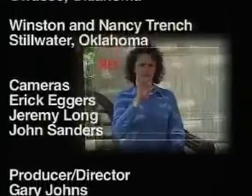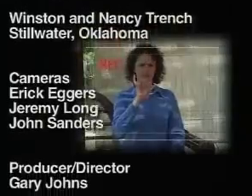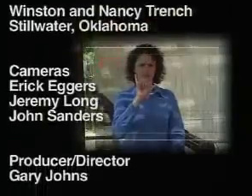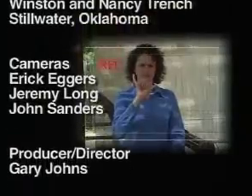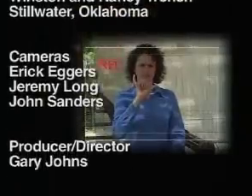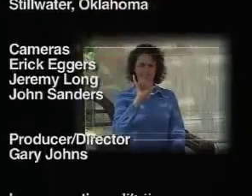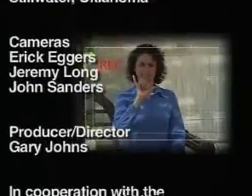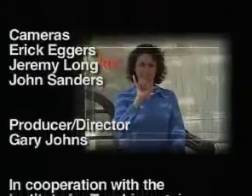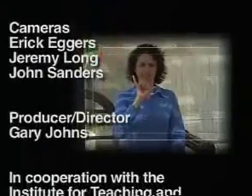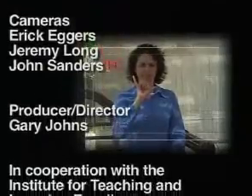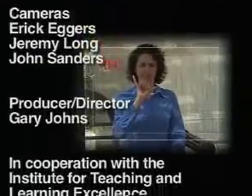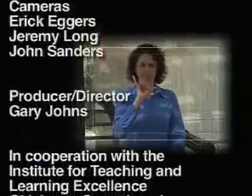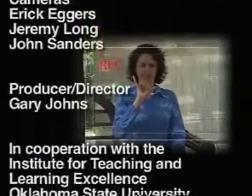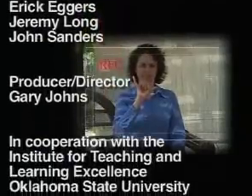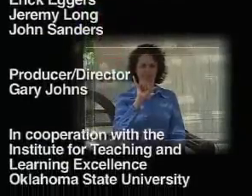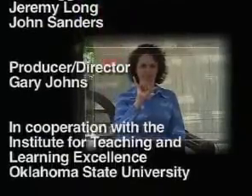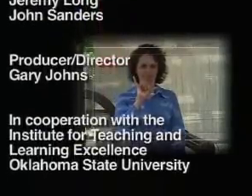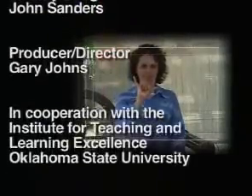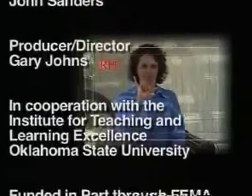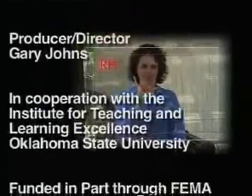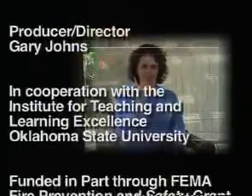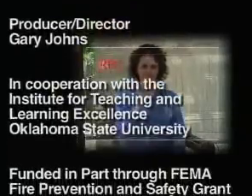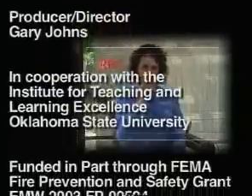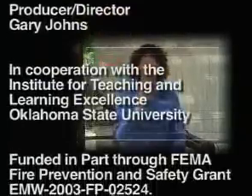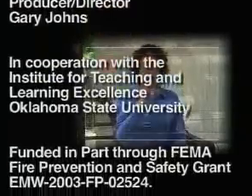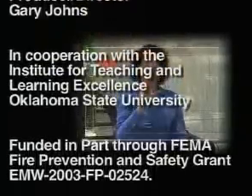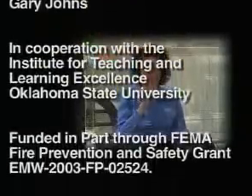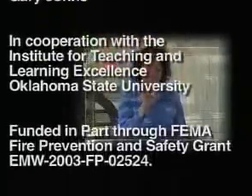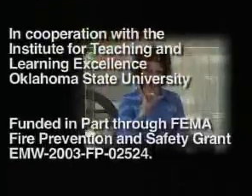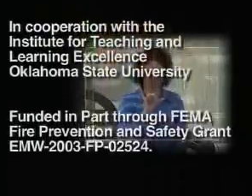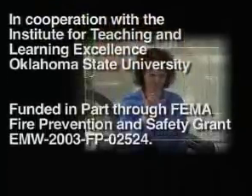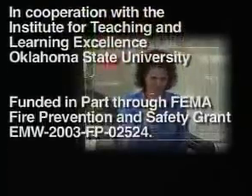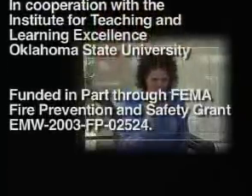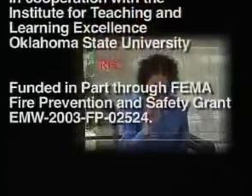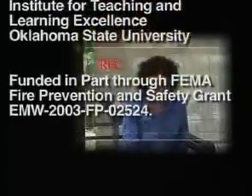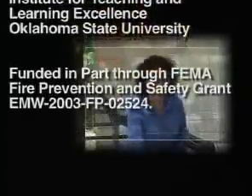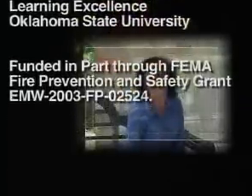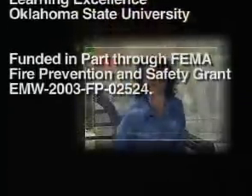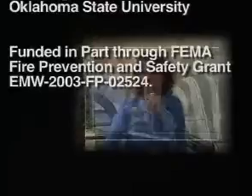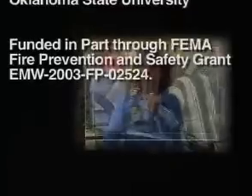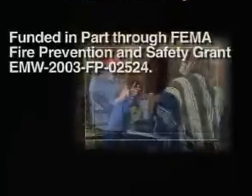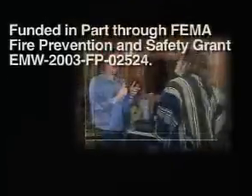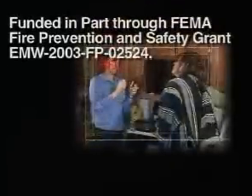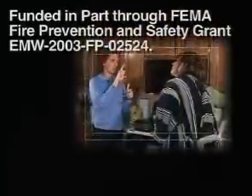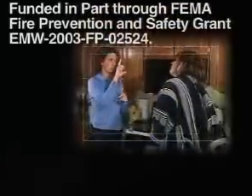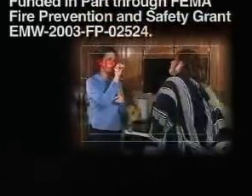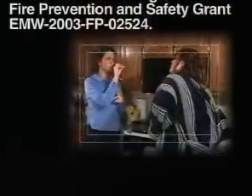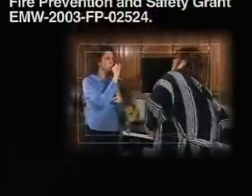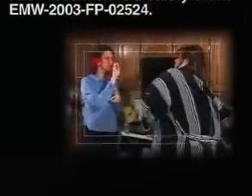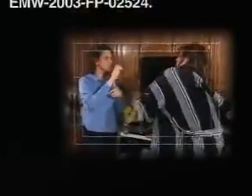This film, I just messed up. That's all right. Give me 5 seconds to borrow. You don't want any